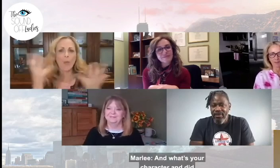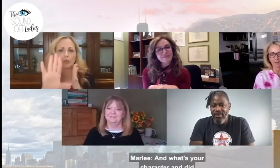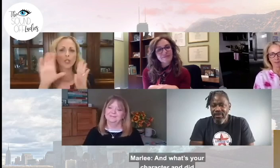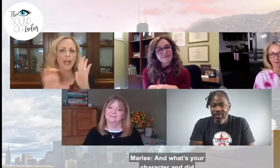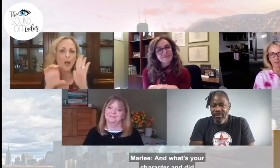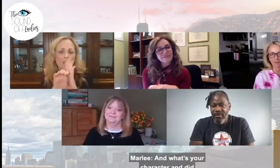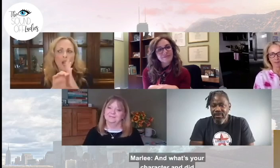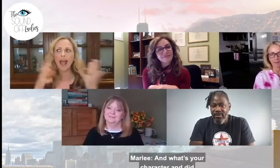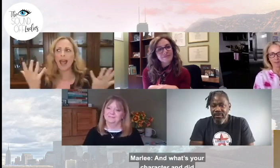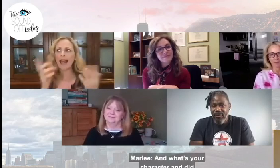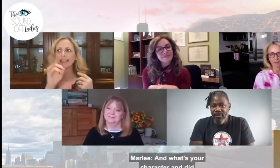about that. And